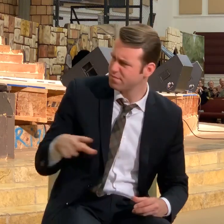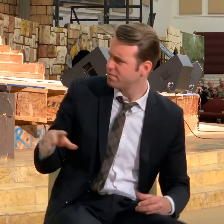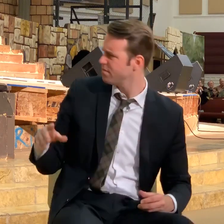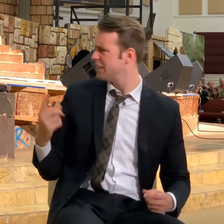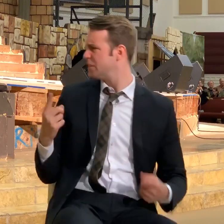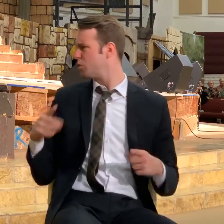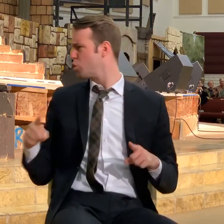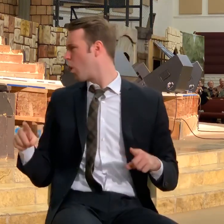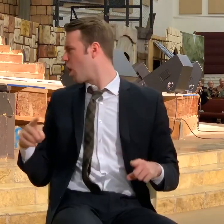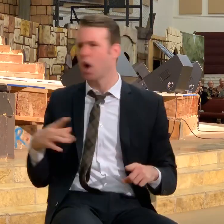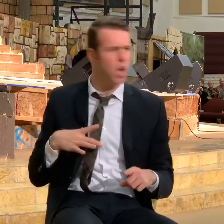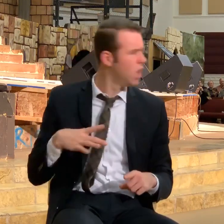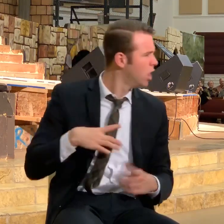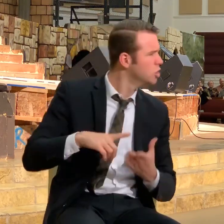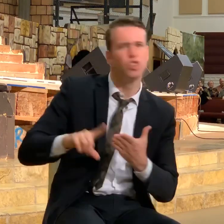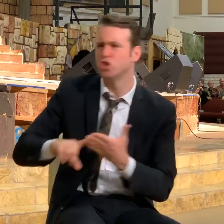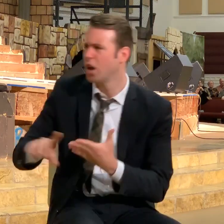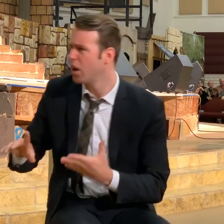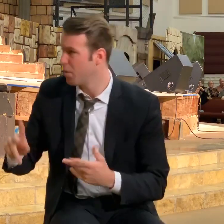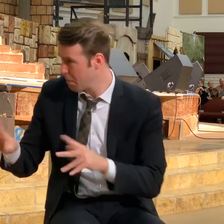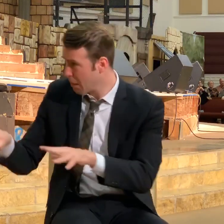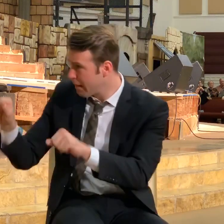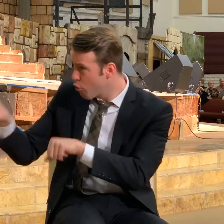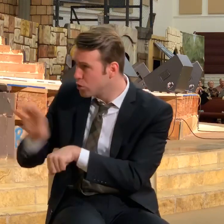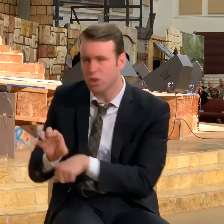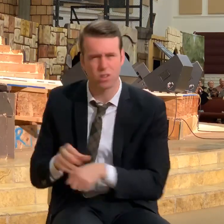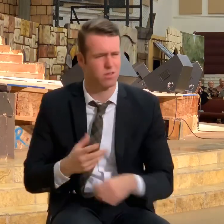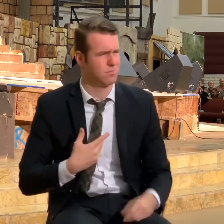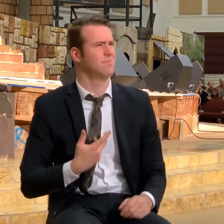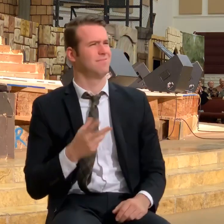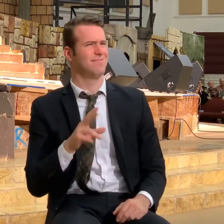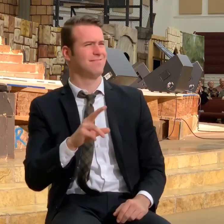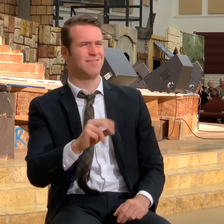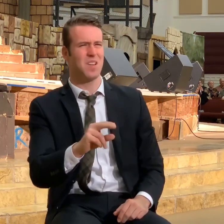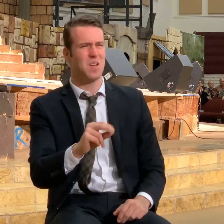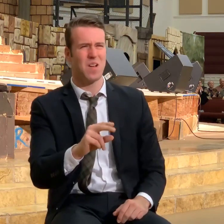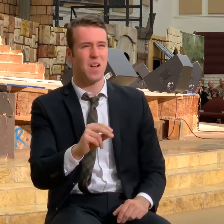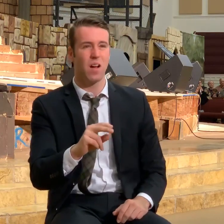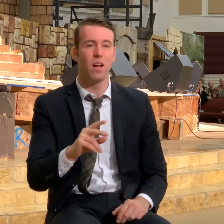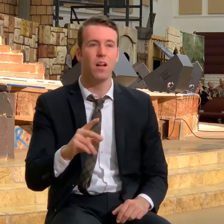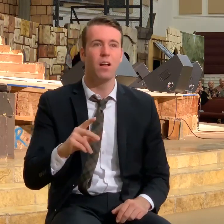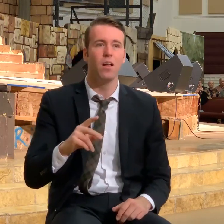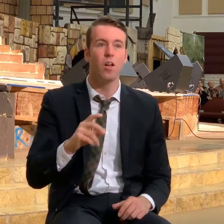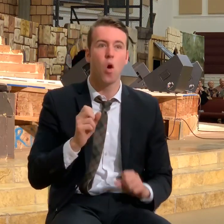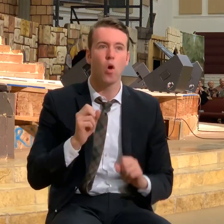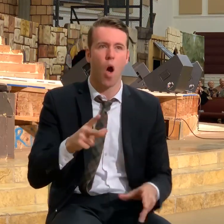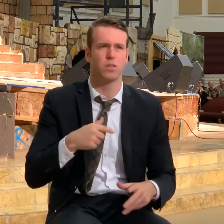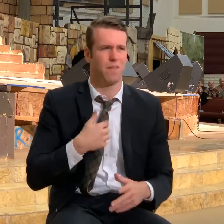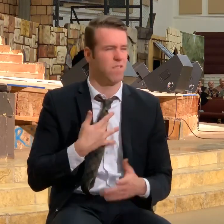about. Man, there's people leaving this. And boy, you can't even sleep at night.